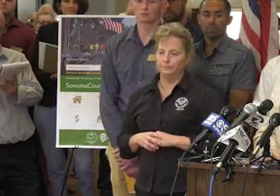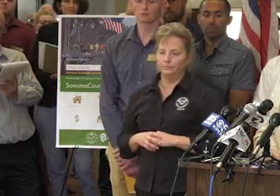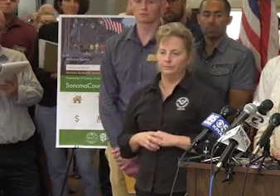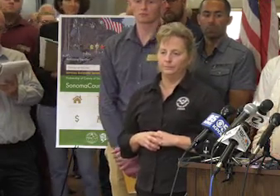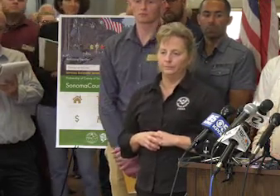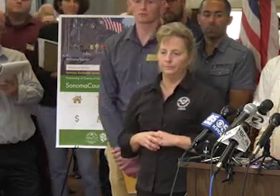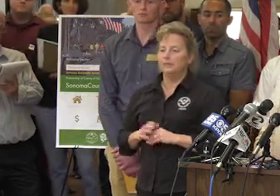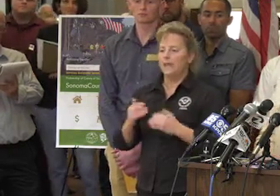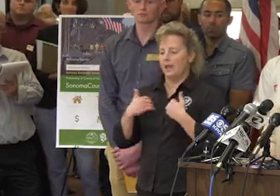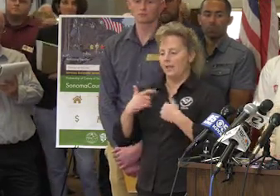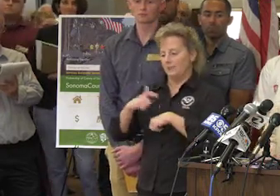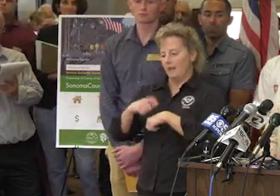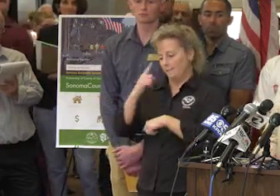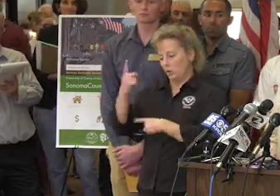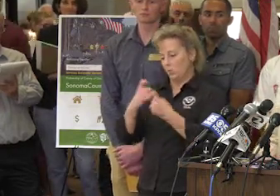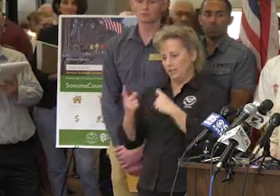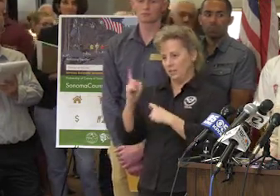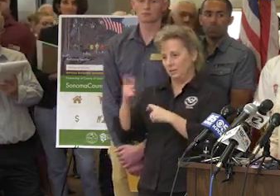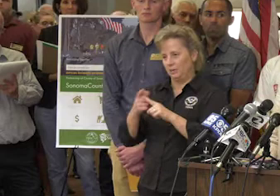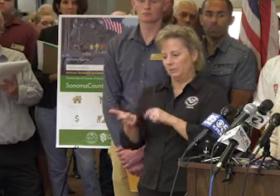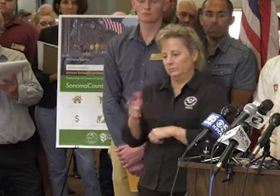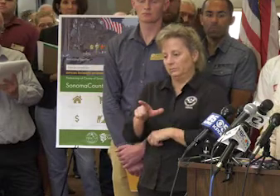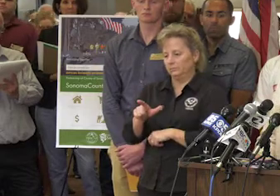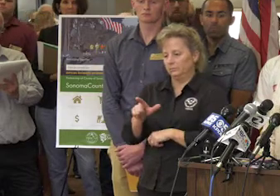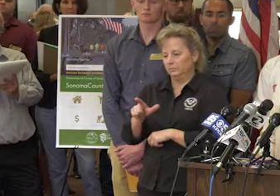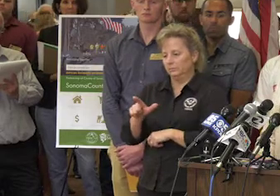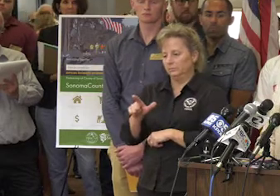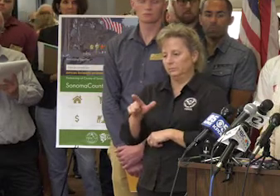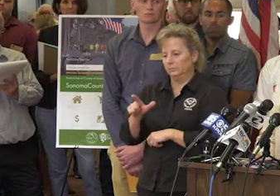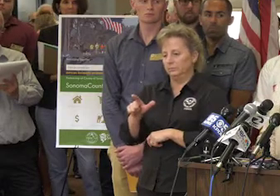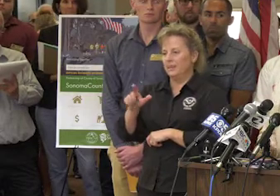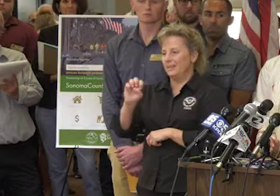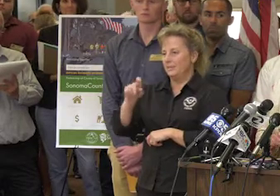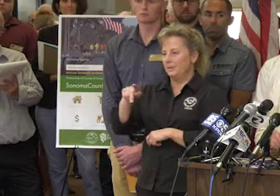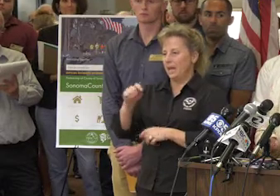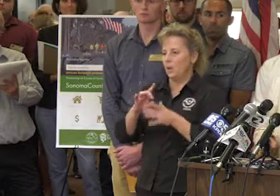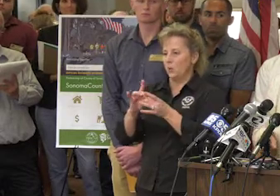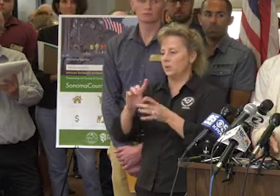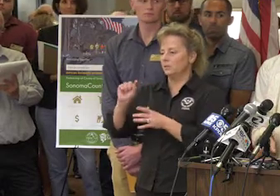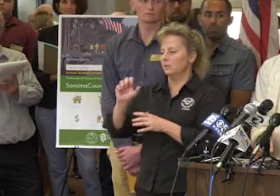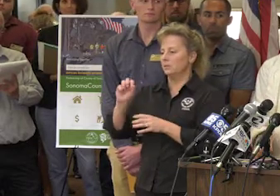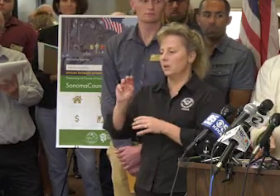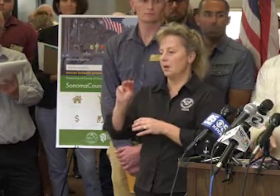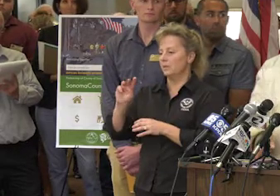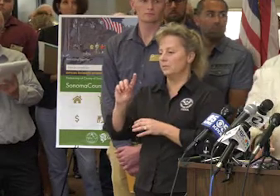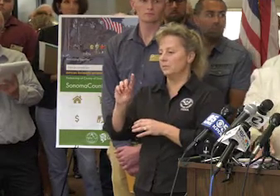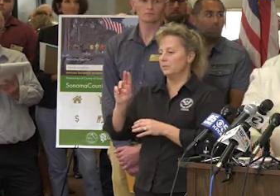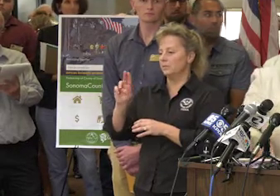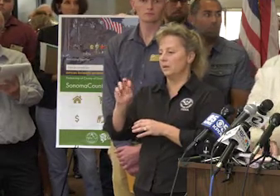I'm going to turn this over to our federal on-the-scene coordinator from the EPA, Mr. Ton Dunkelman.